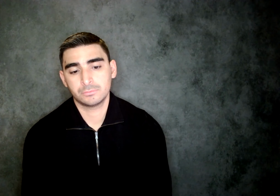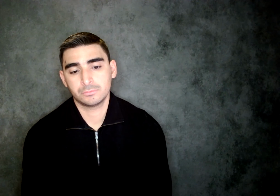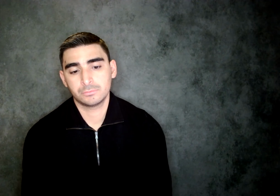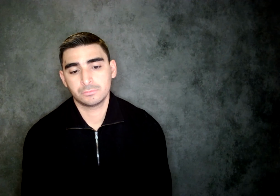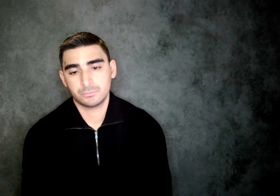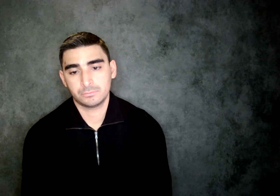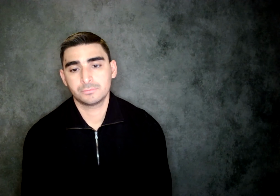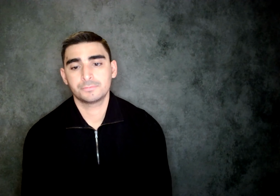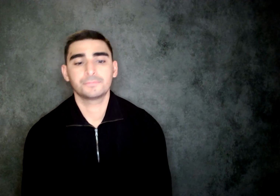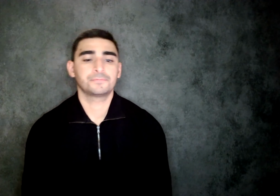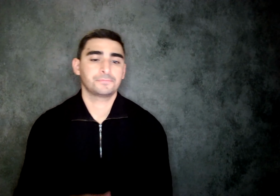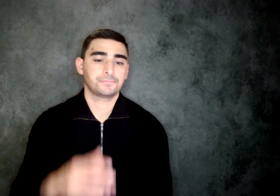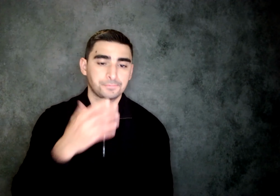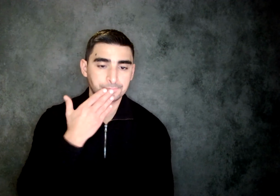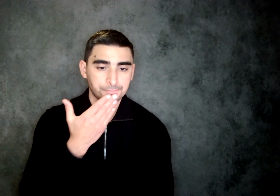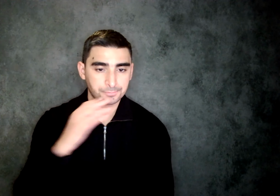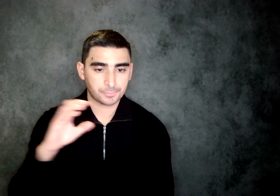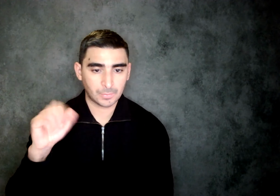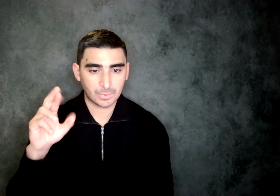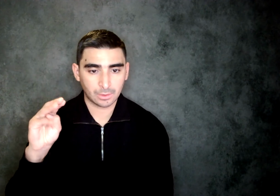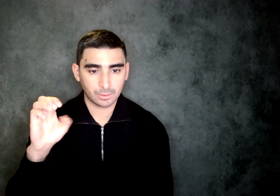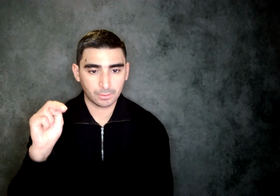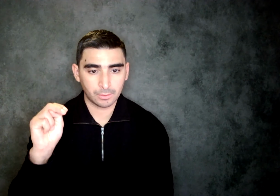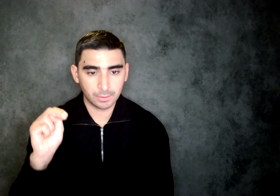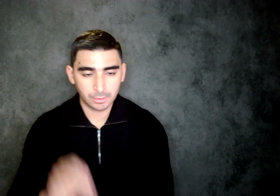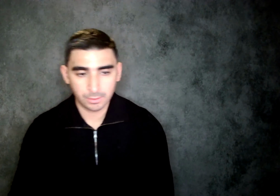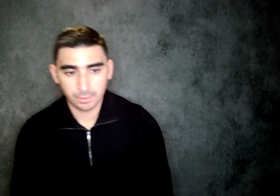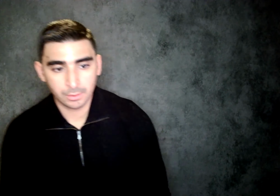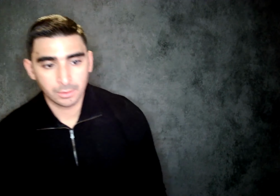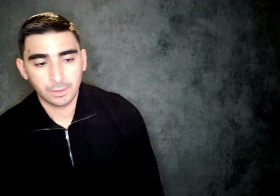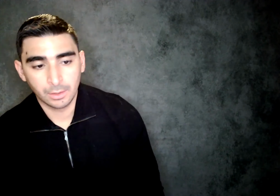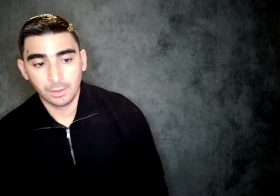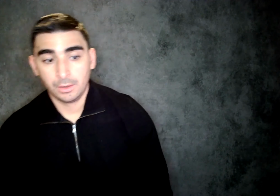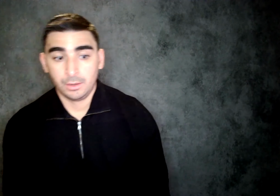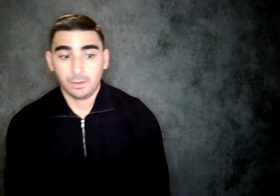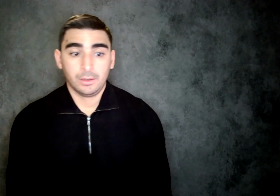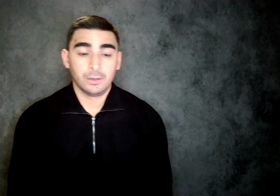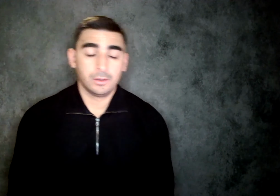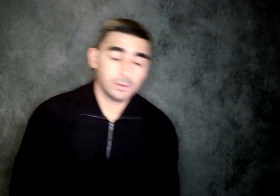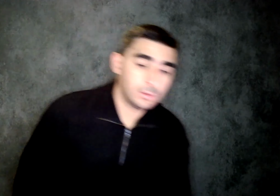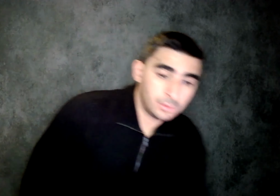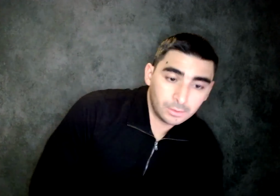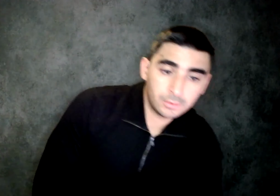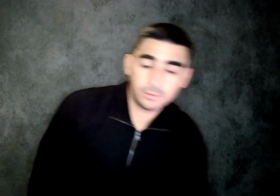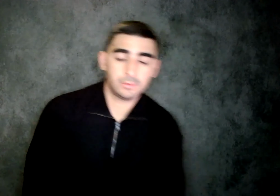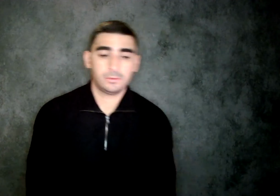Thank you. Carmen, I see your hand is up. Yes, sorry. I just wanted to